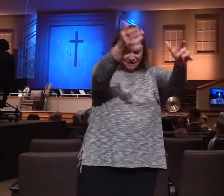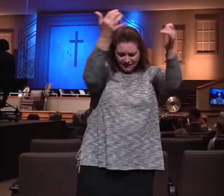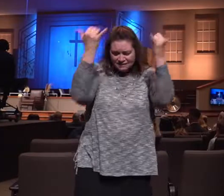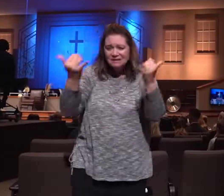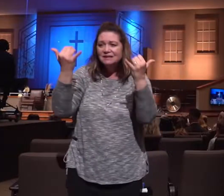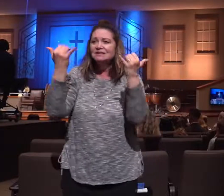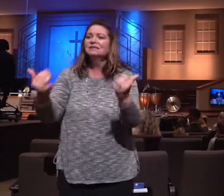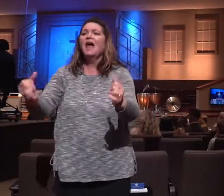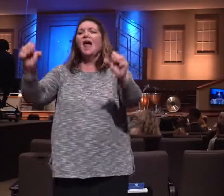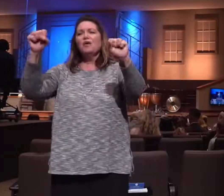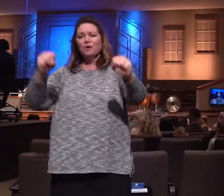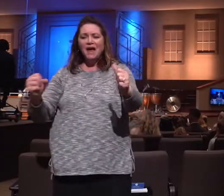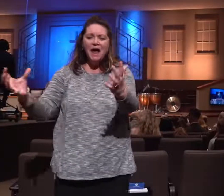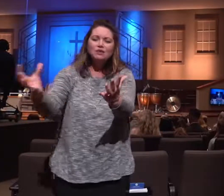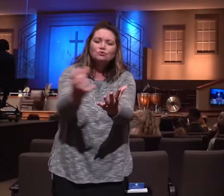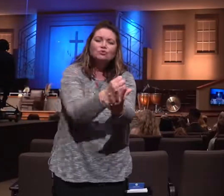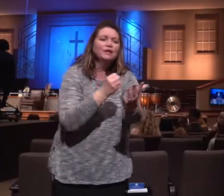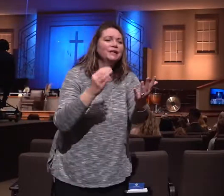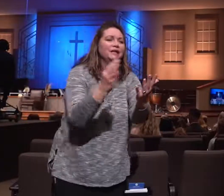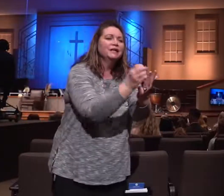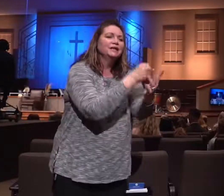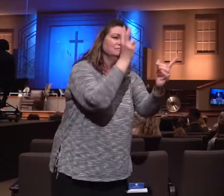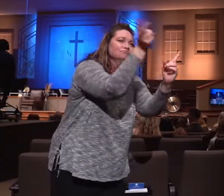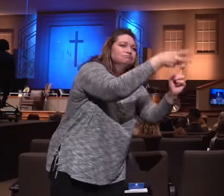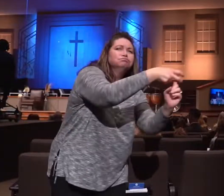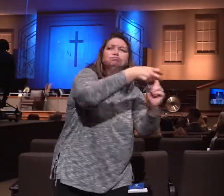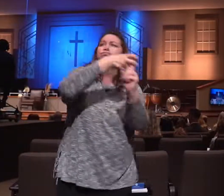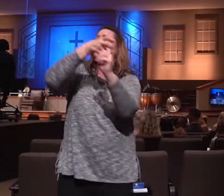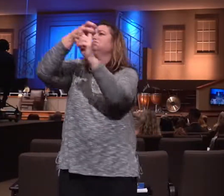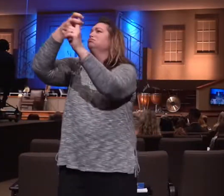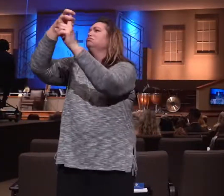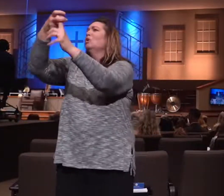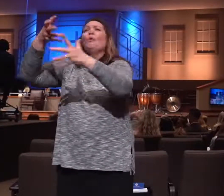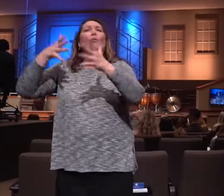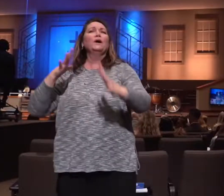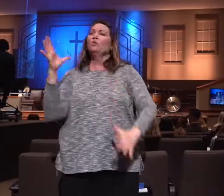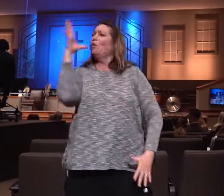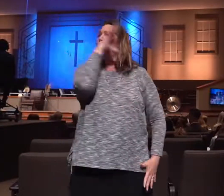Today we reap or miss our golden